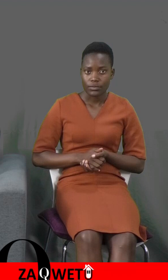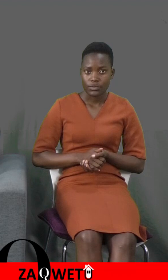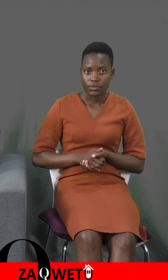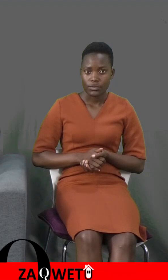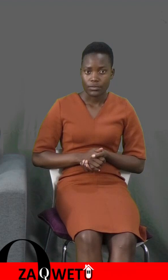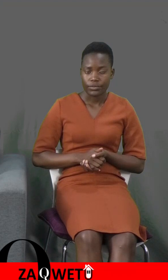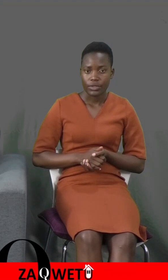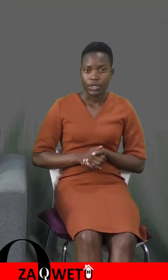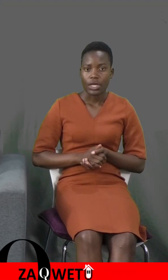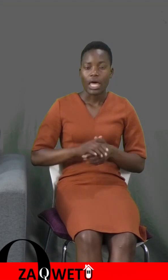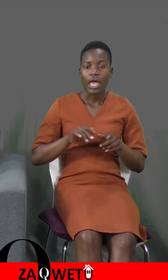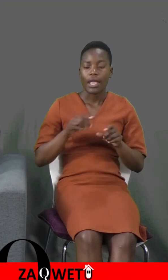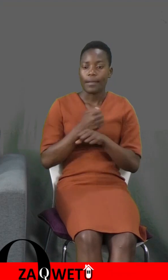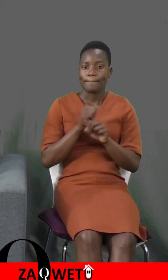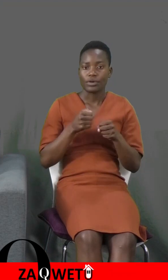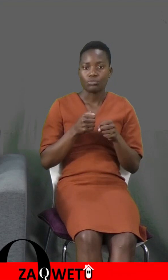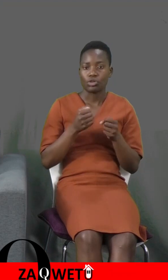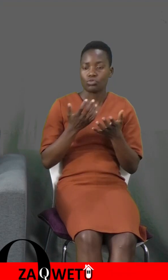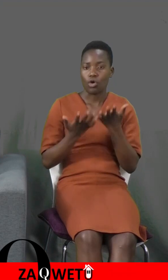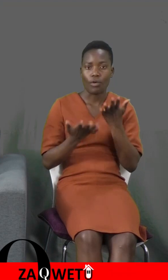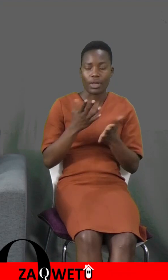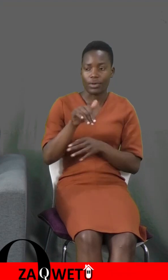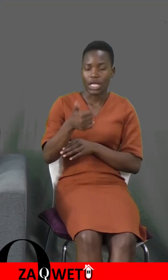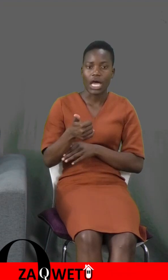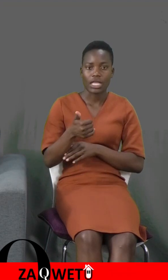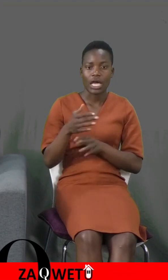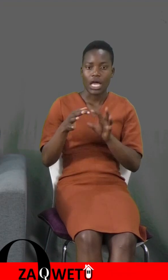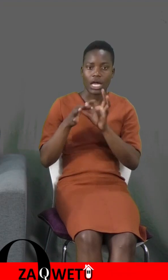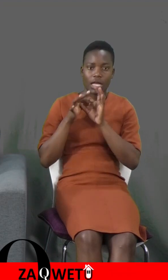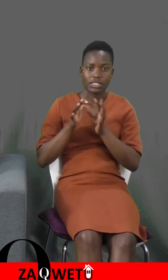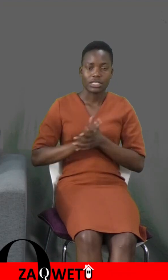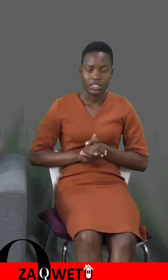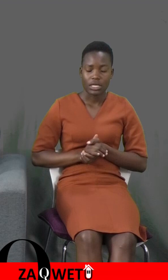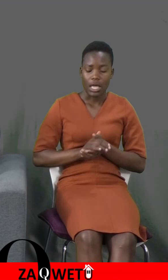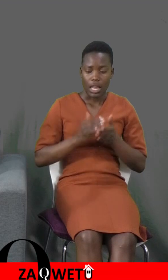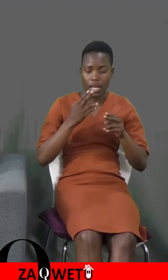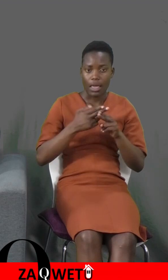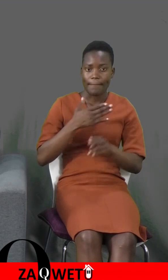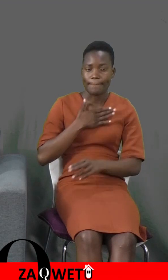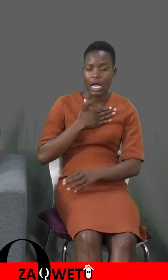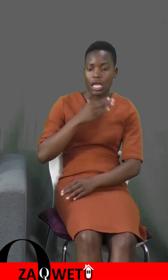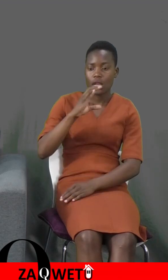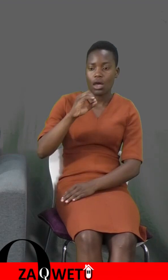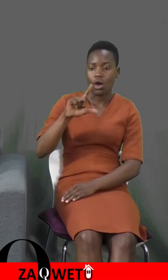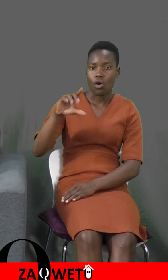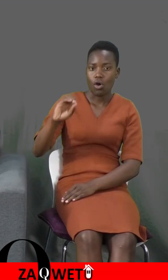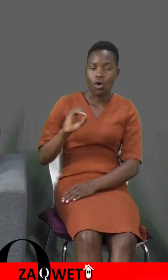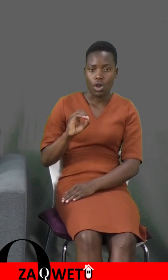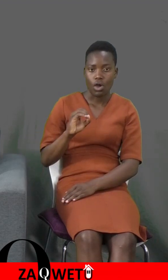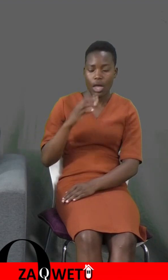always linganisha na hizo cultures zingine. With me is Kolobo Irushking alongside the beautiful pretty lady right here